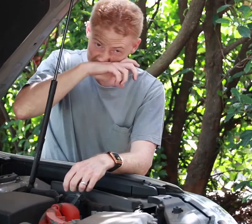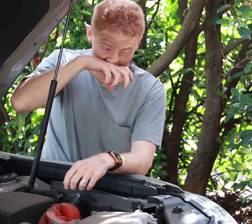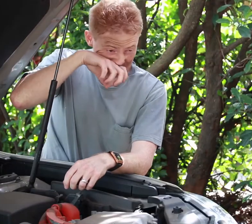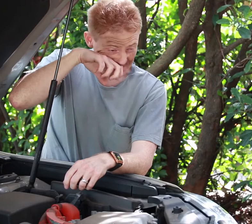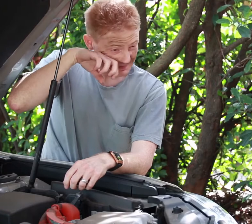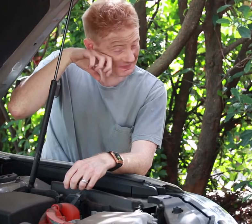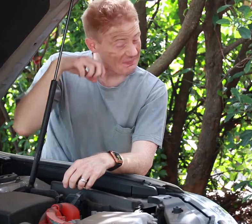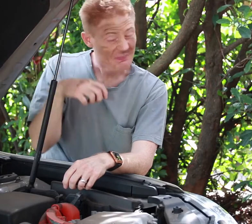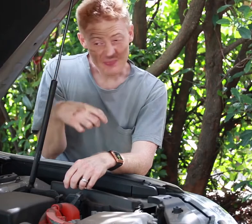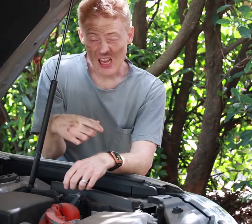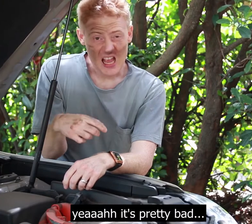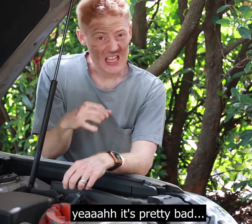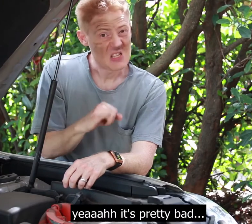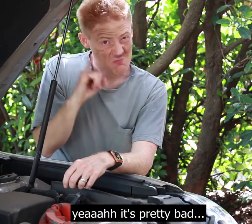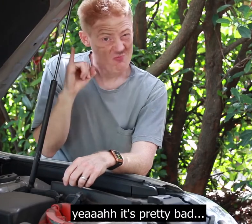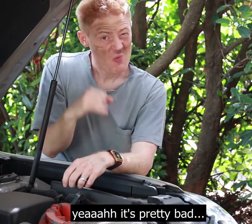Yeah, it's pretty bad.